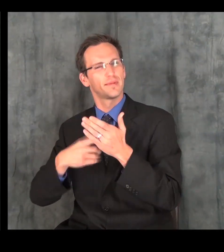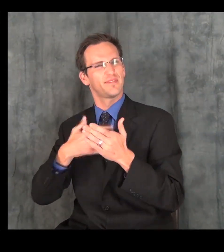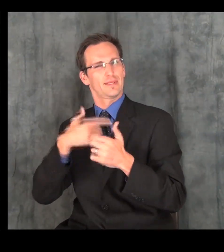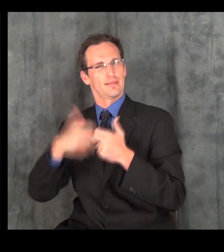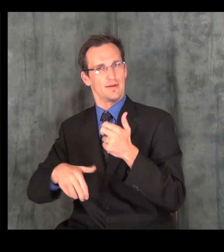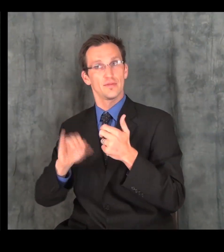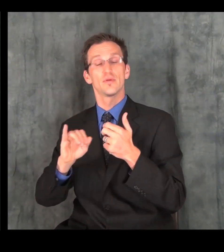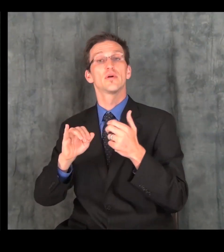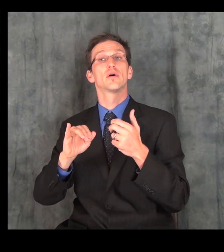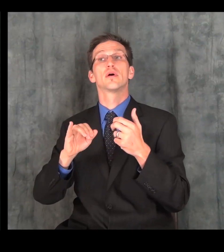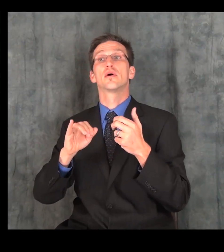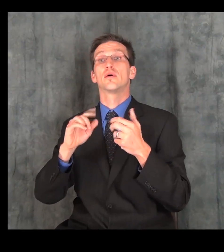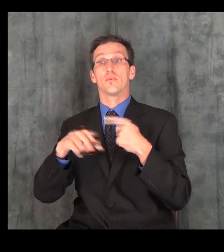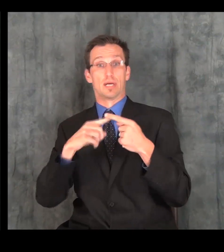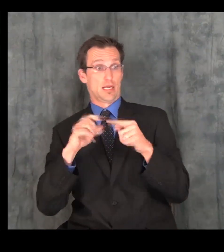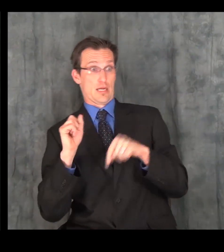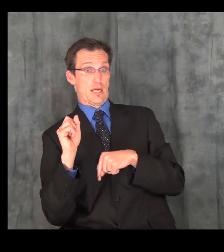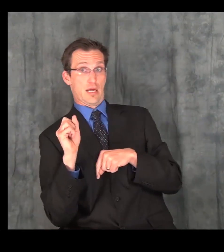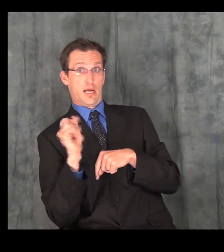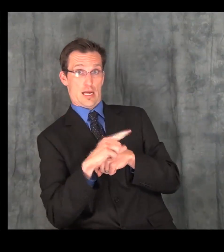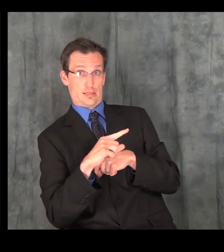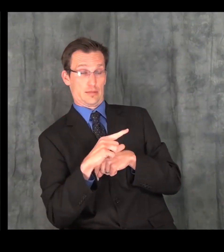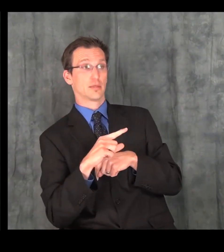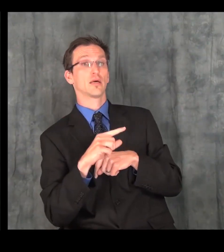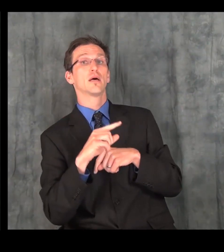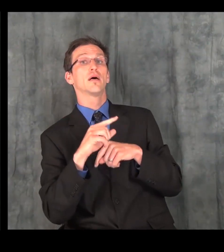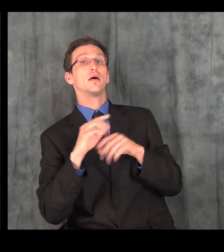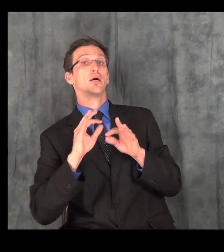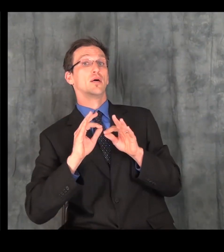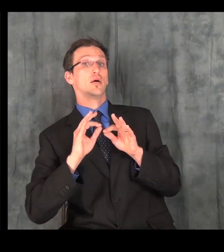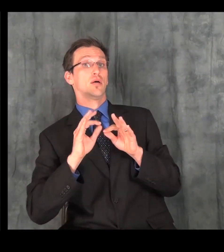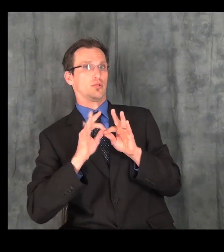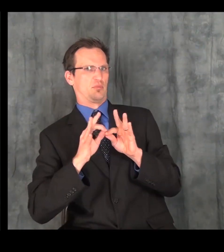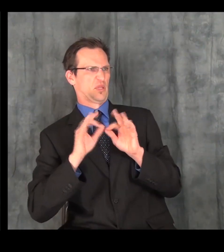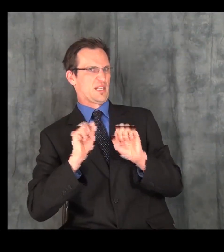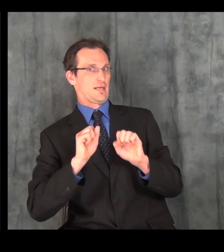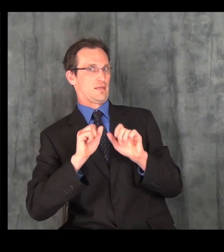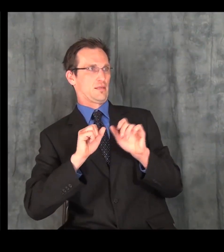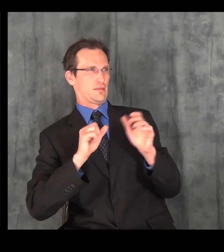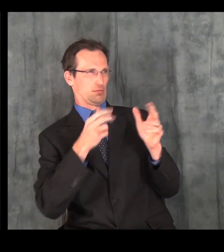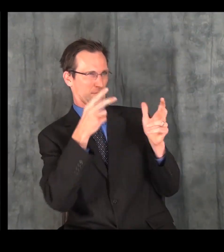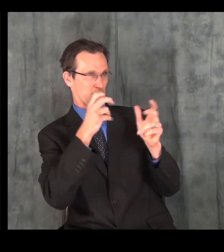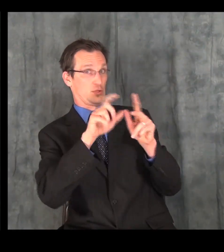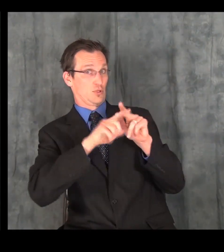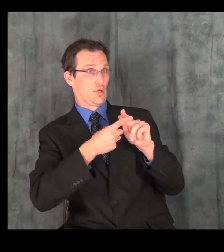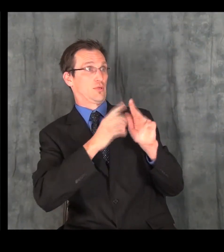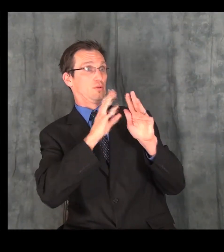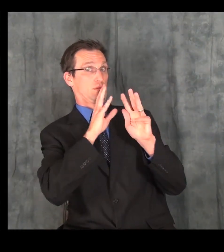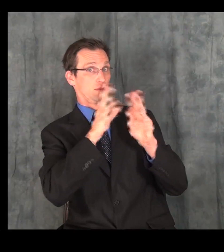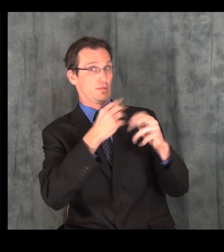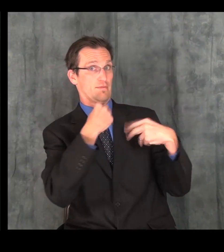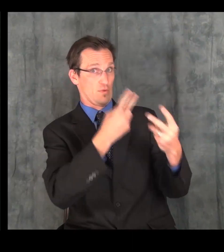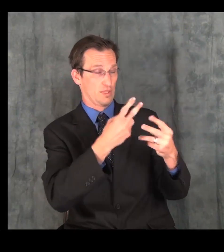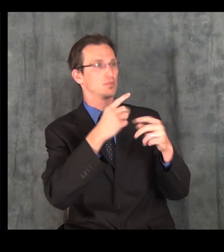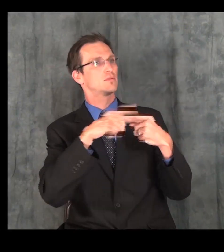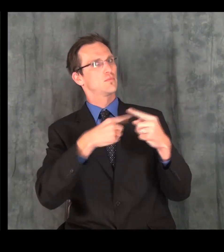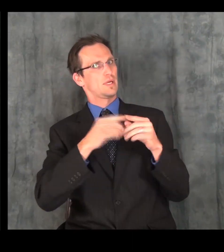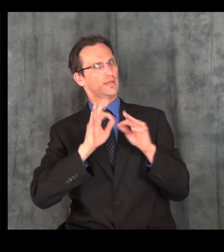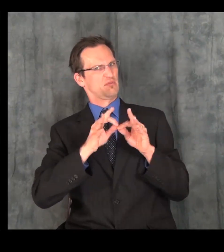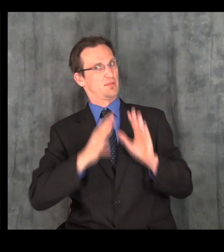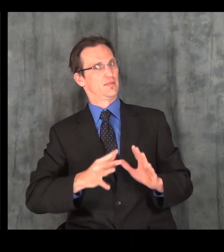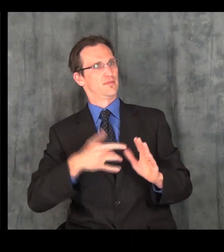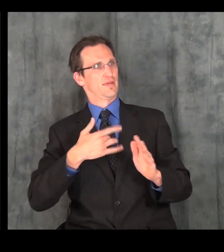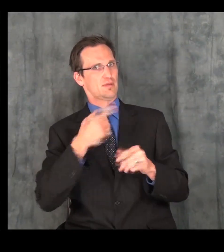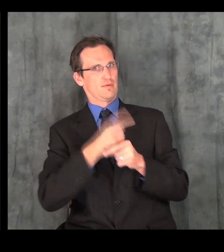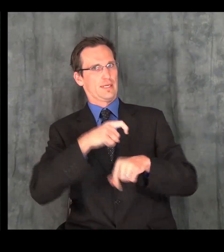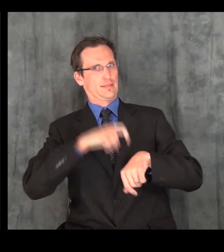asked, when the interpreter could come in and start to voice over what the deaf person was saying, or when they felt it was appropriate to start to